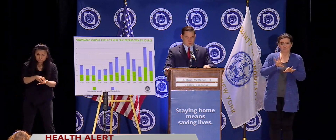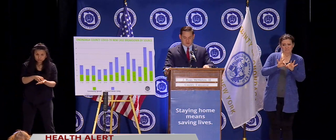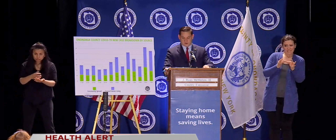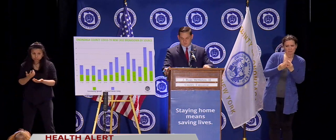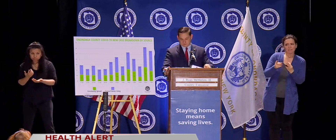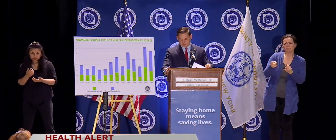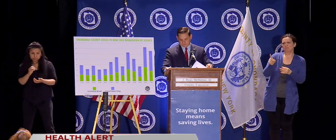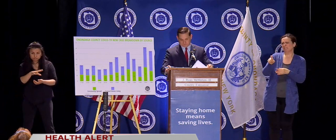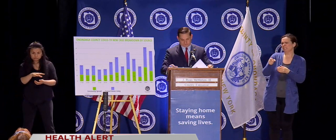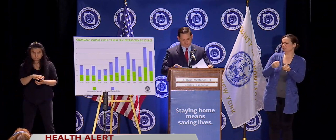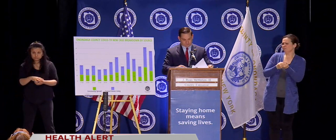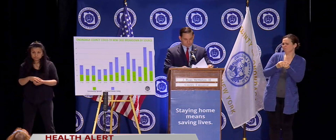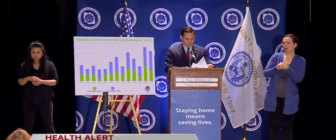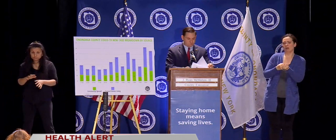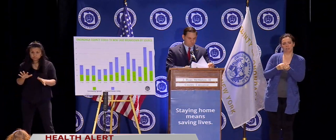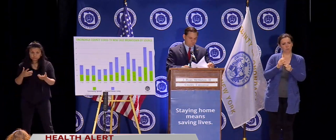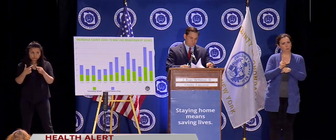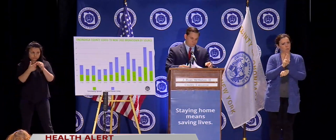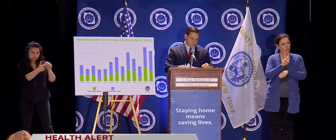Questions?